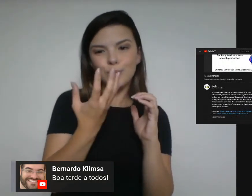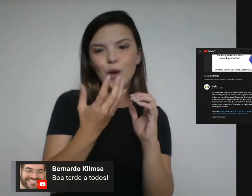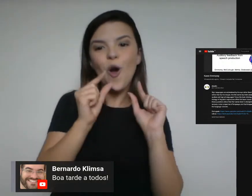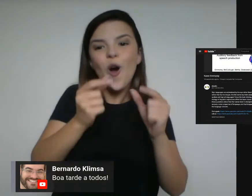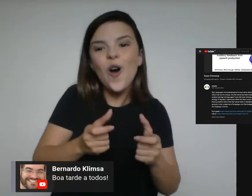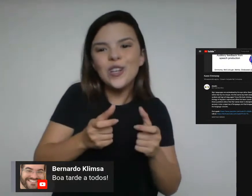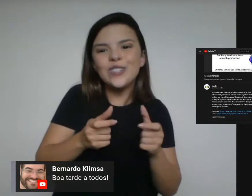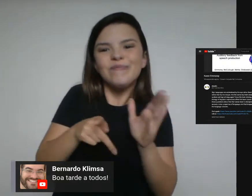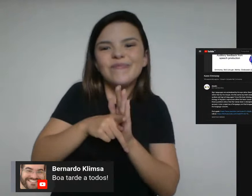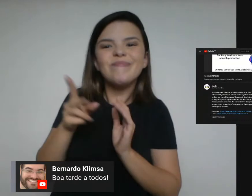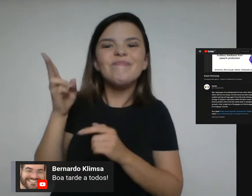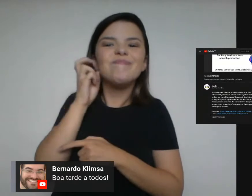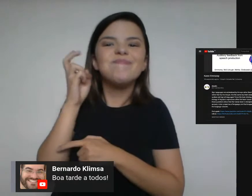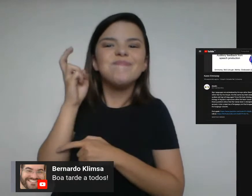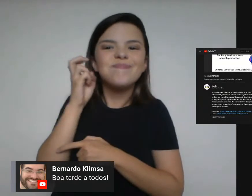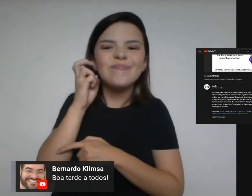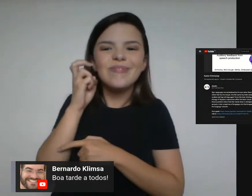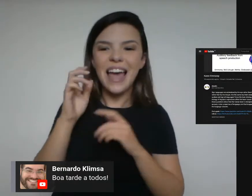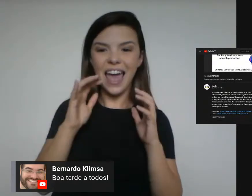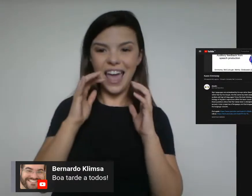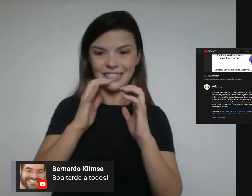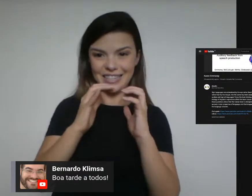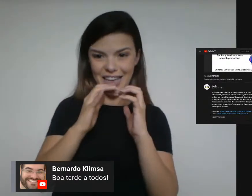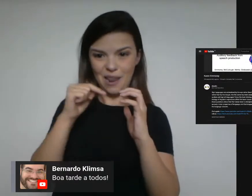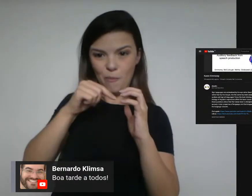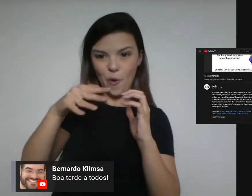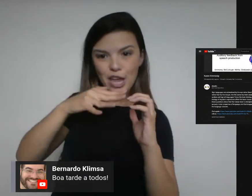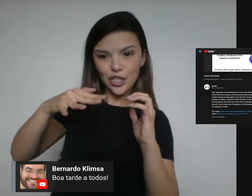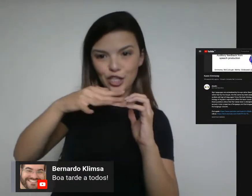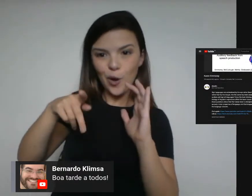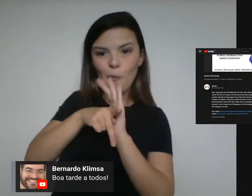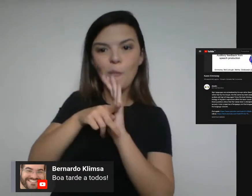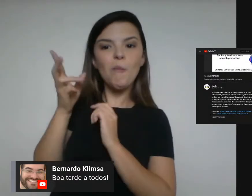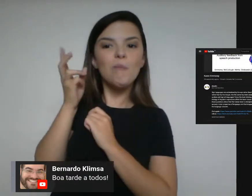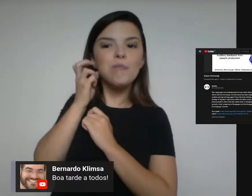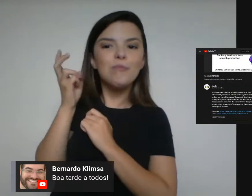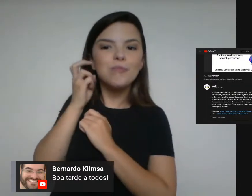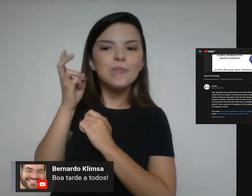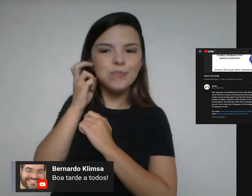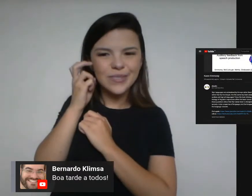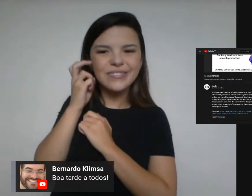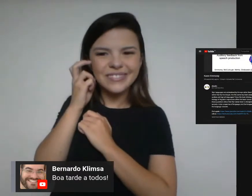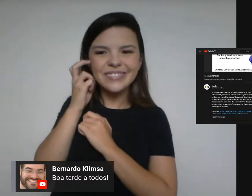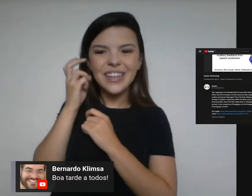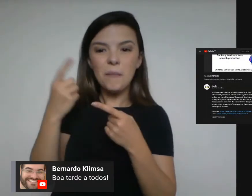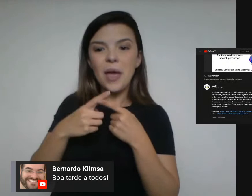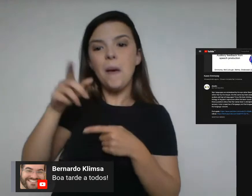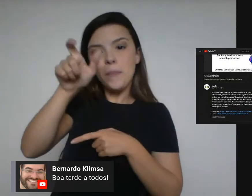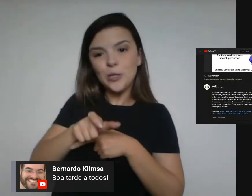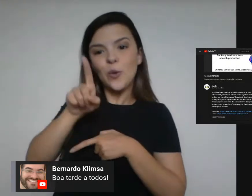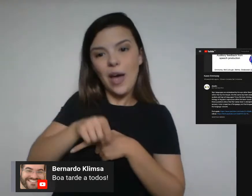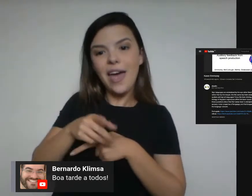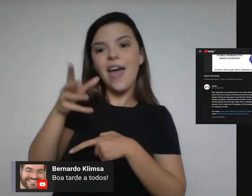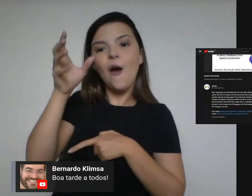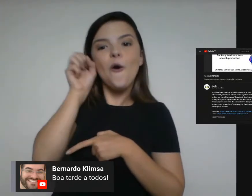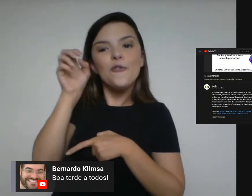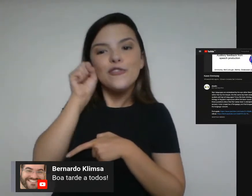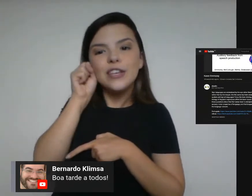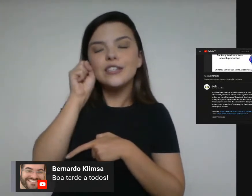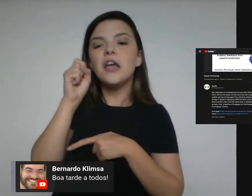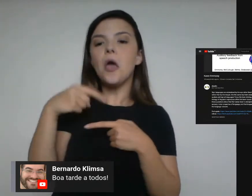much more strongly than for ASL. And this is because the speakers are hearing themselves speak. So when